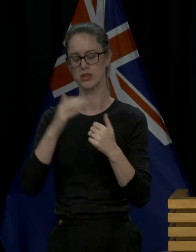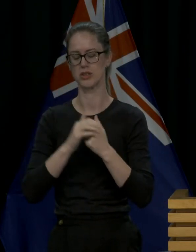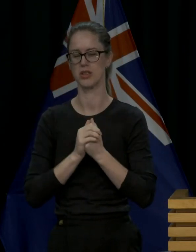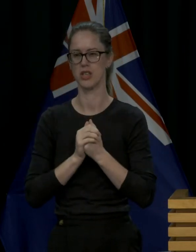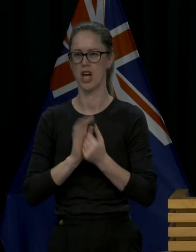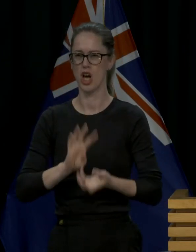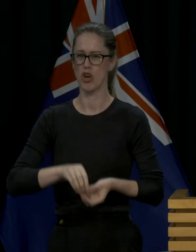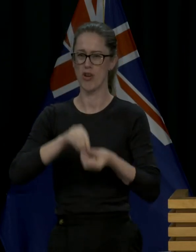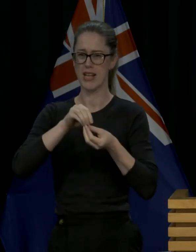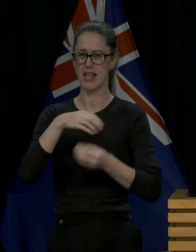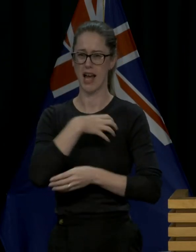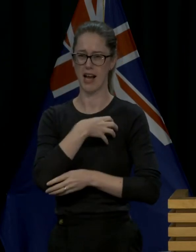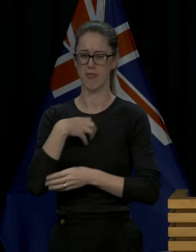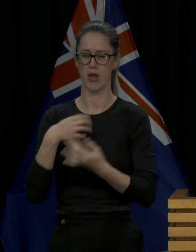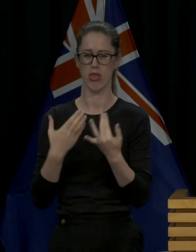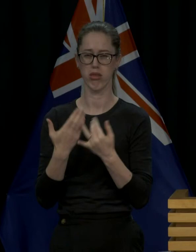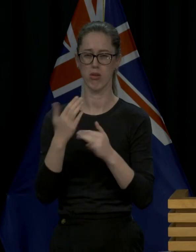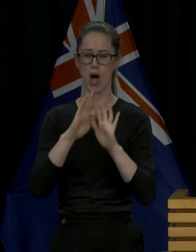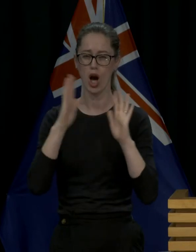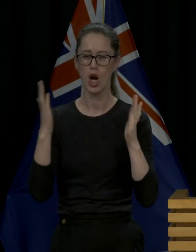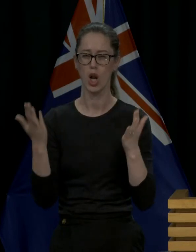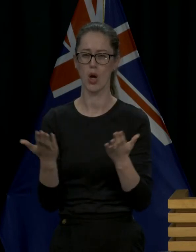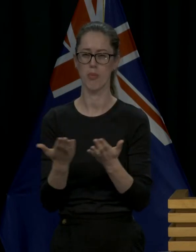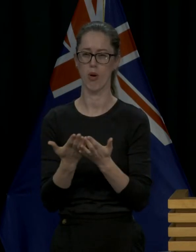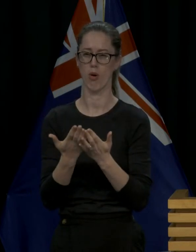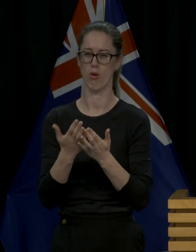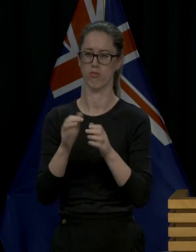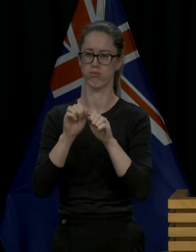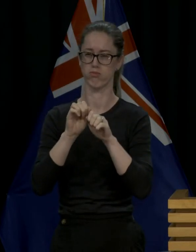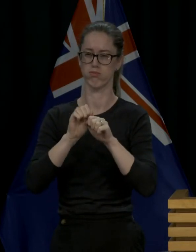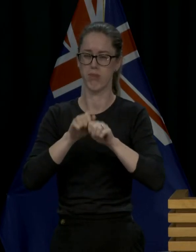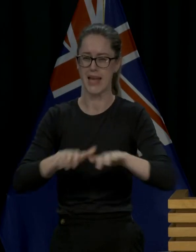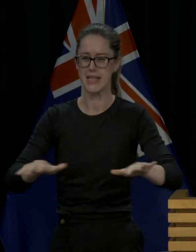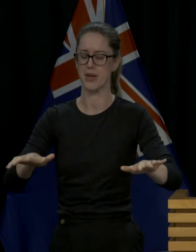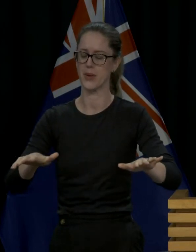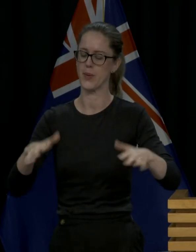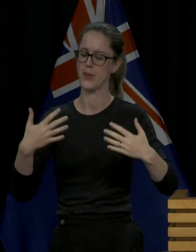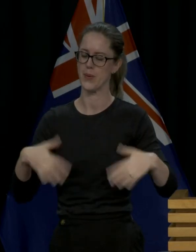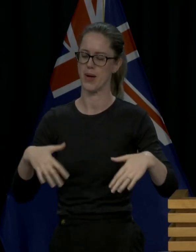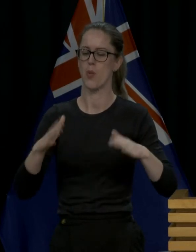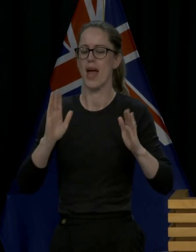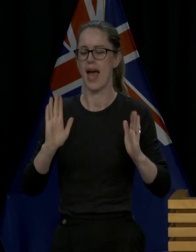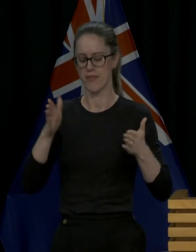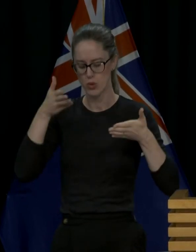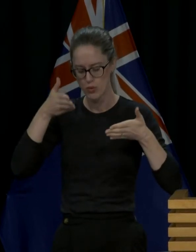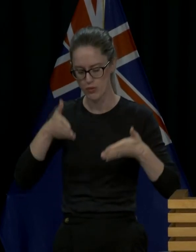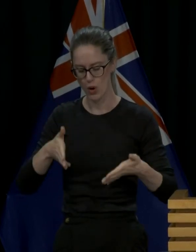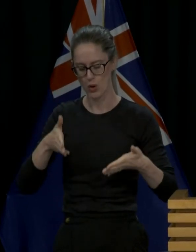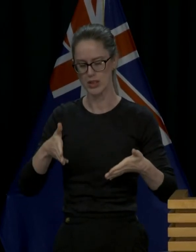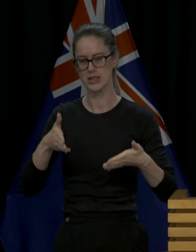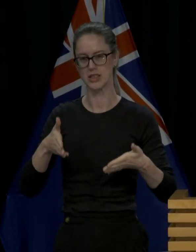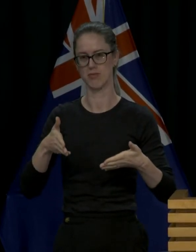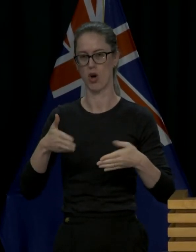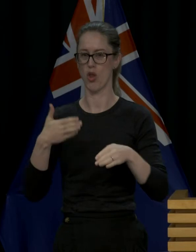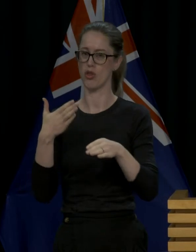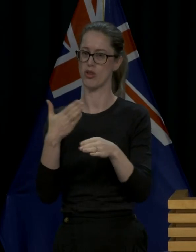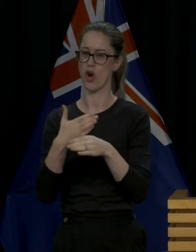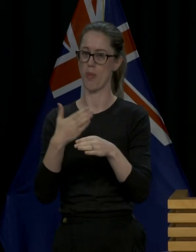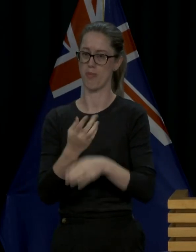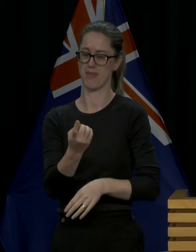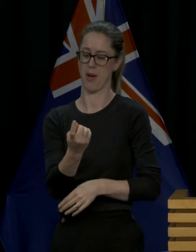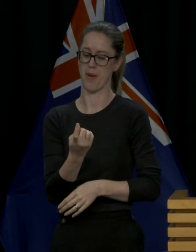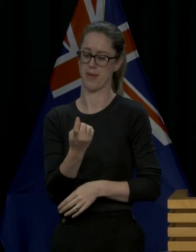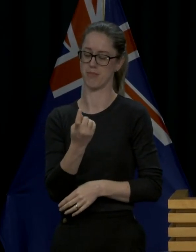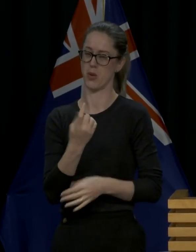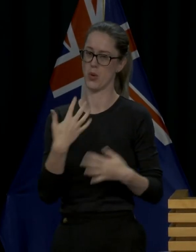government in the midst of a global pandemic creates an absolute focus on the enormity of the task in front